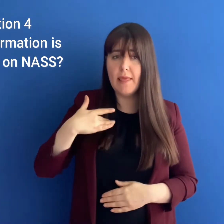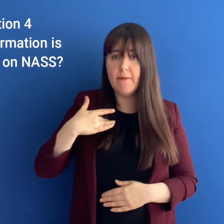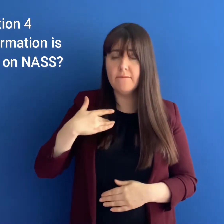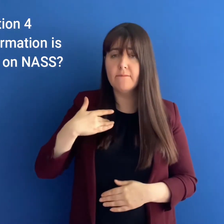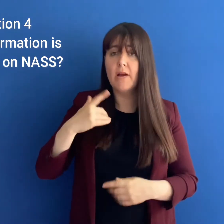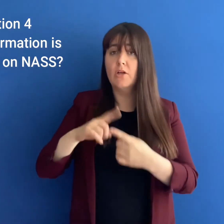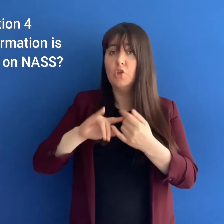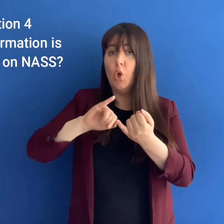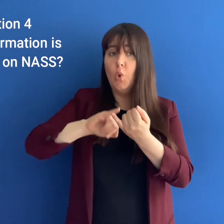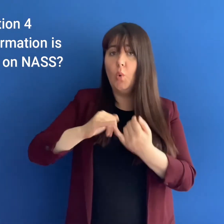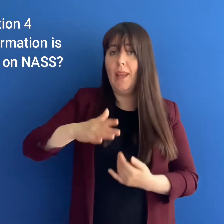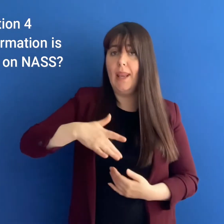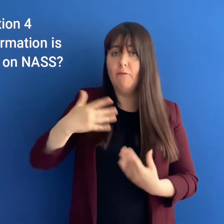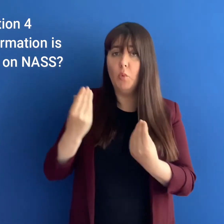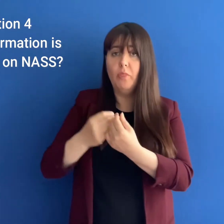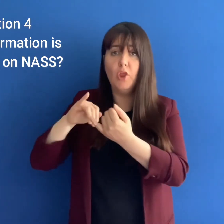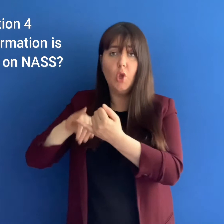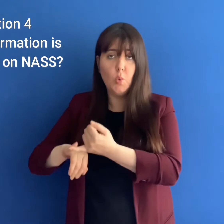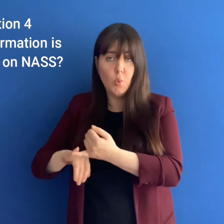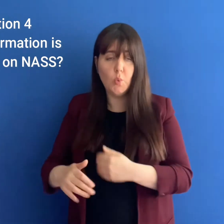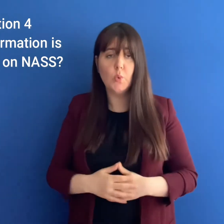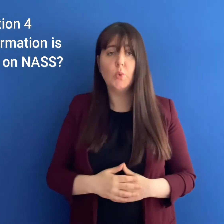where you live and who you live with,